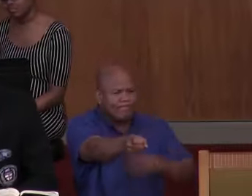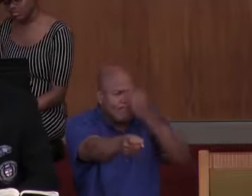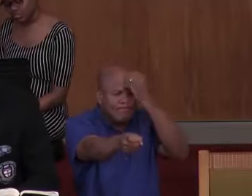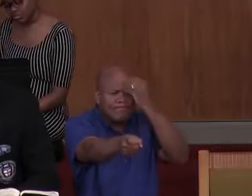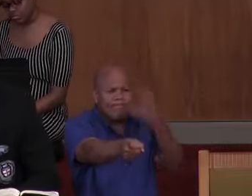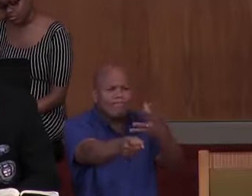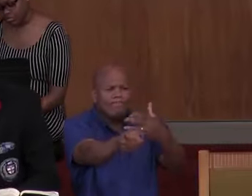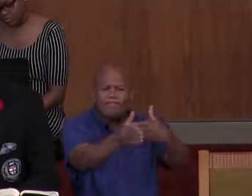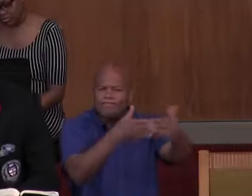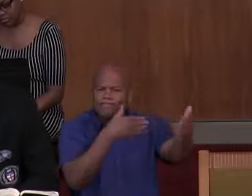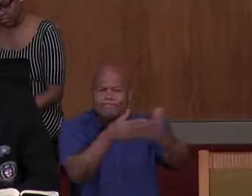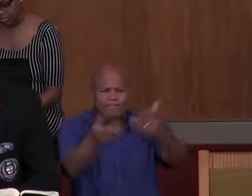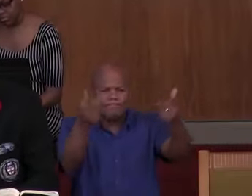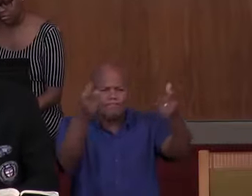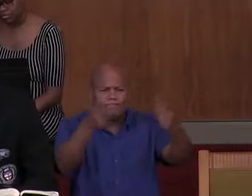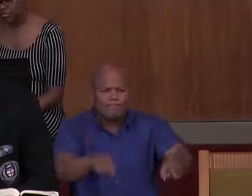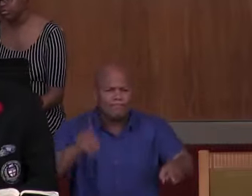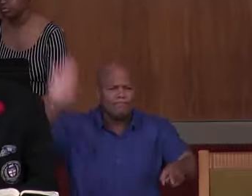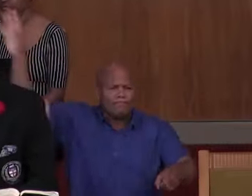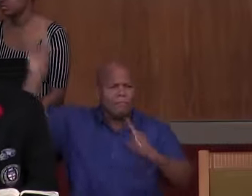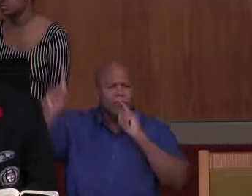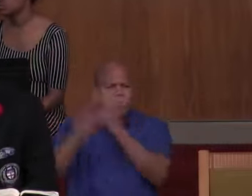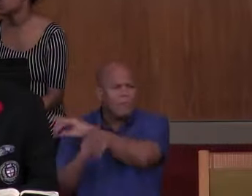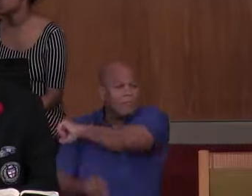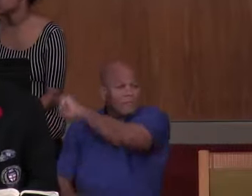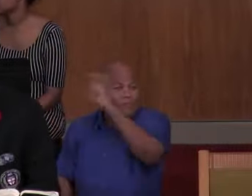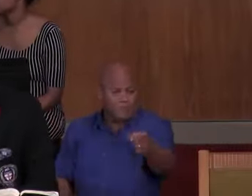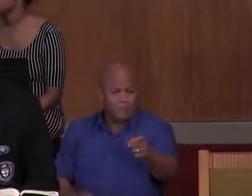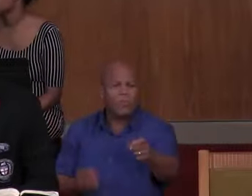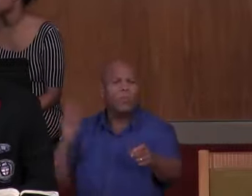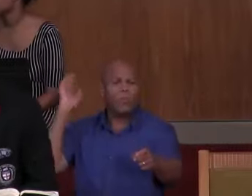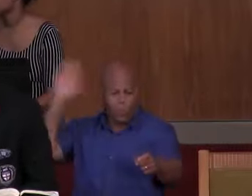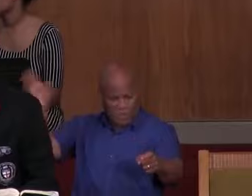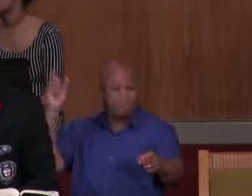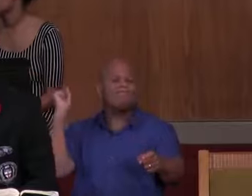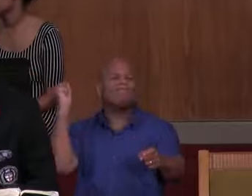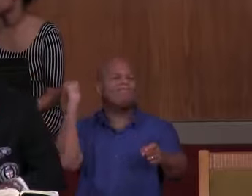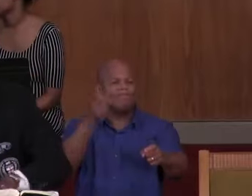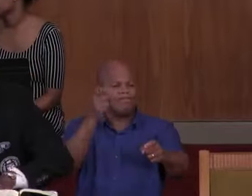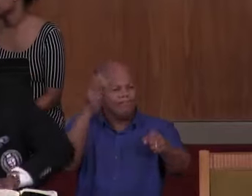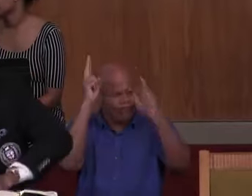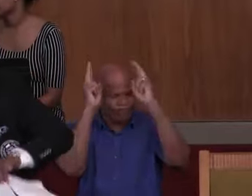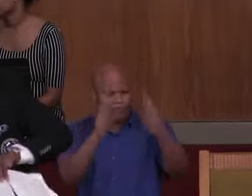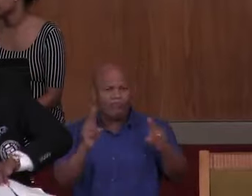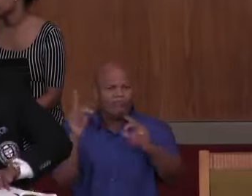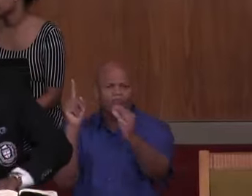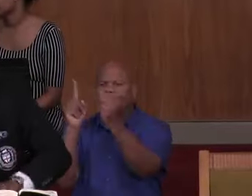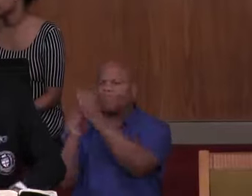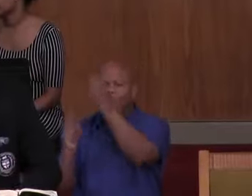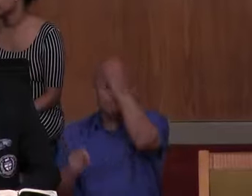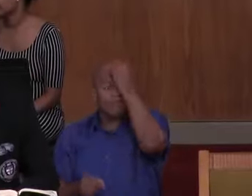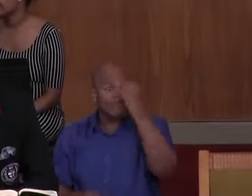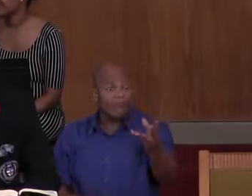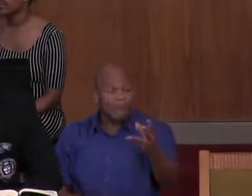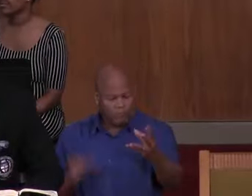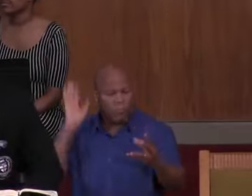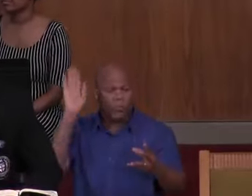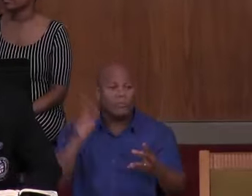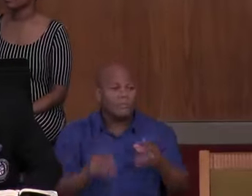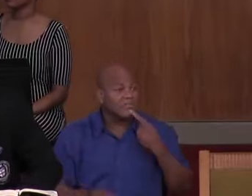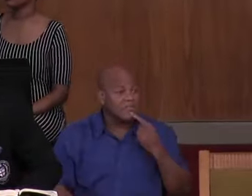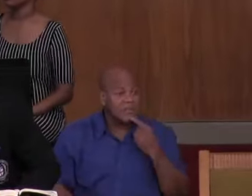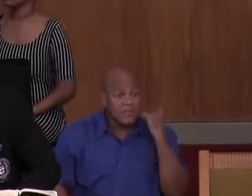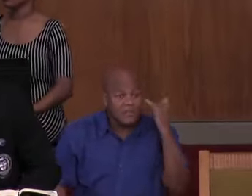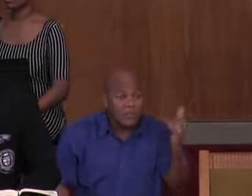going through, God will keep his promise to you. He'll honor his word. He said, you shall reap if